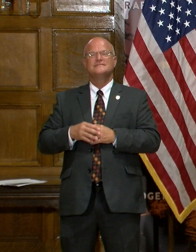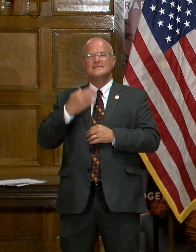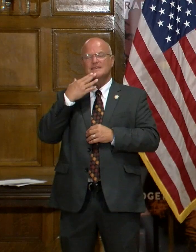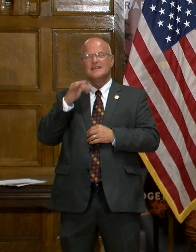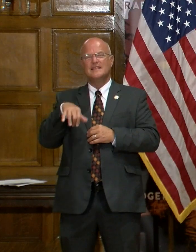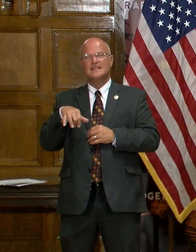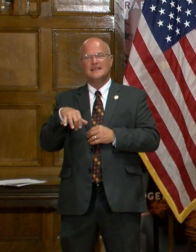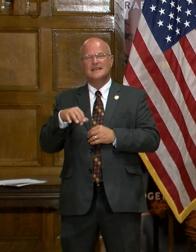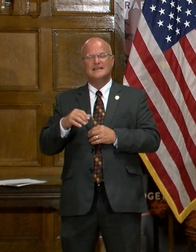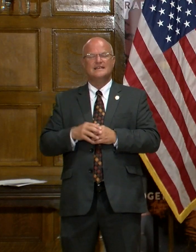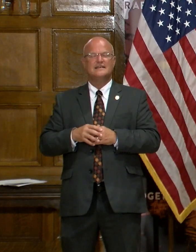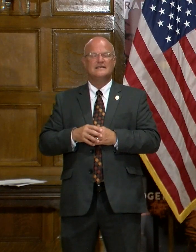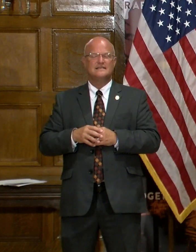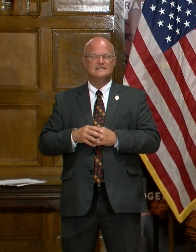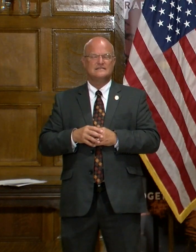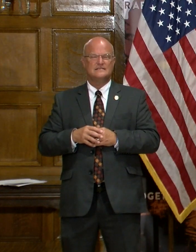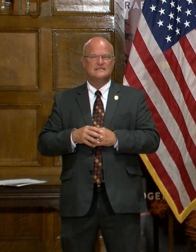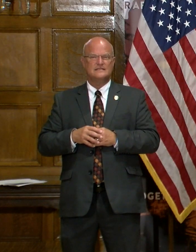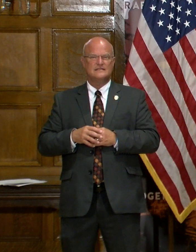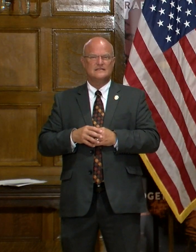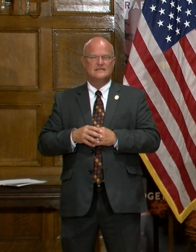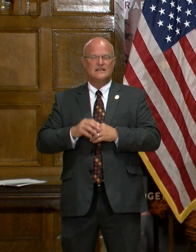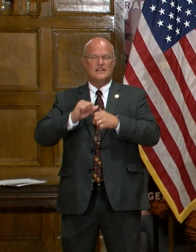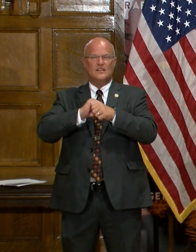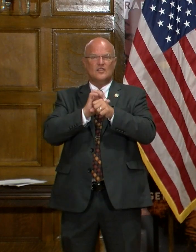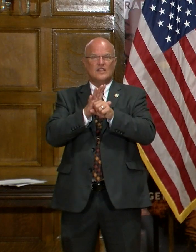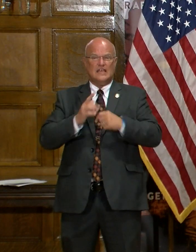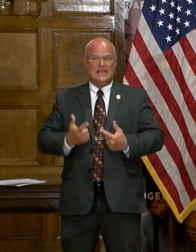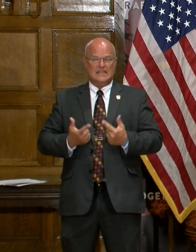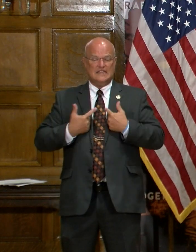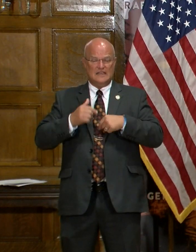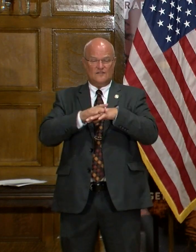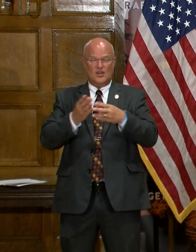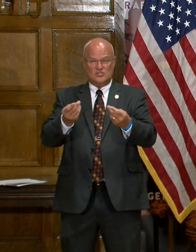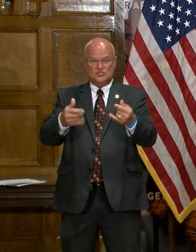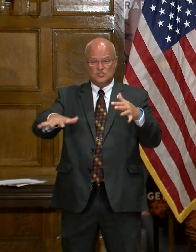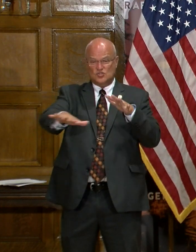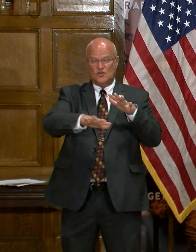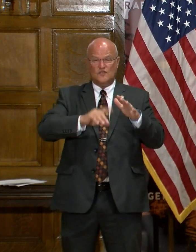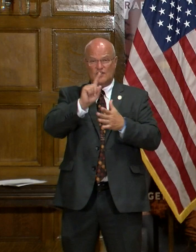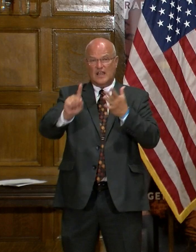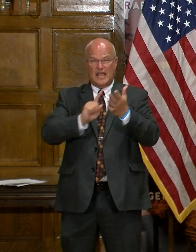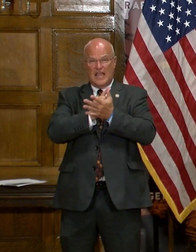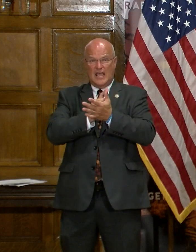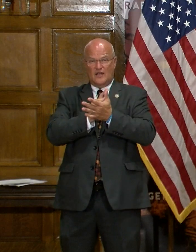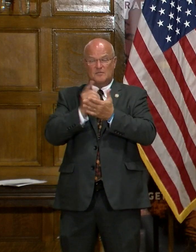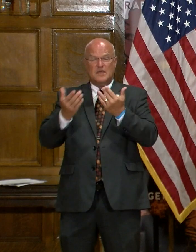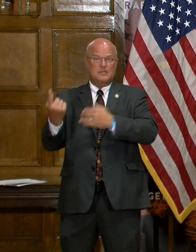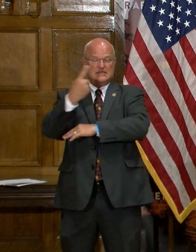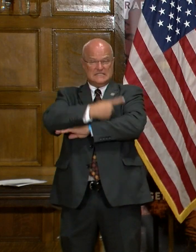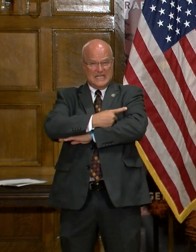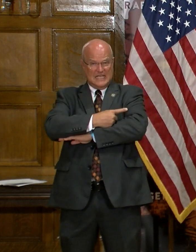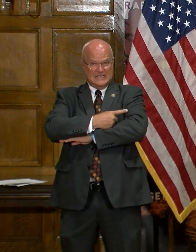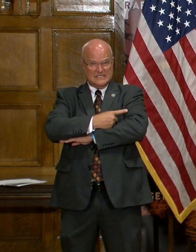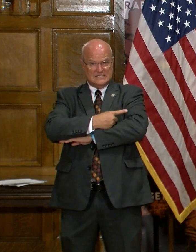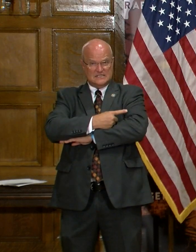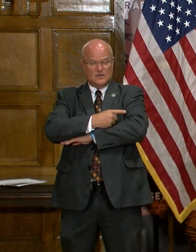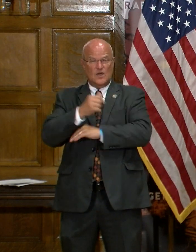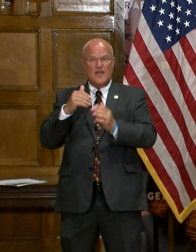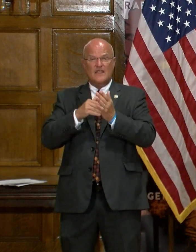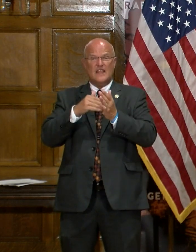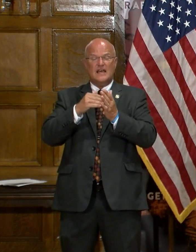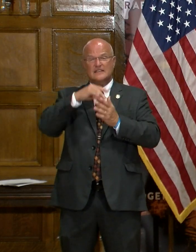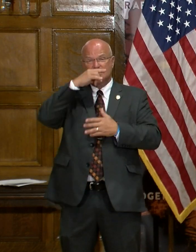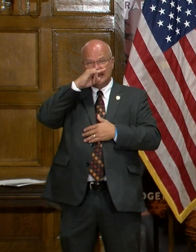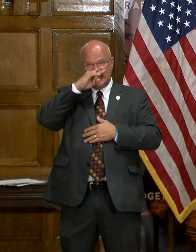appreciate that. The scientific evidence is that the coronavirus can live on surfaces for hours and even days. And with thousands